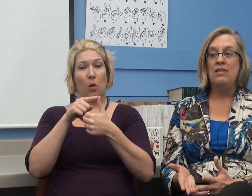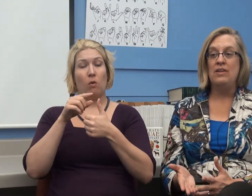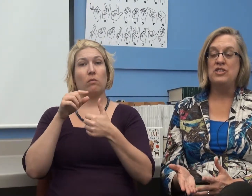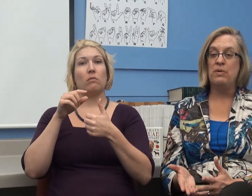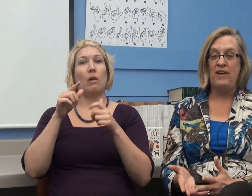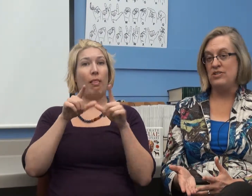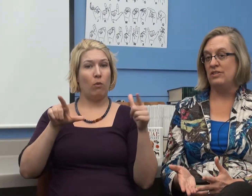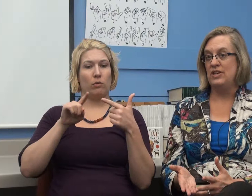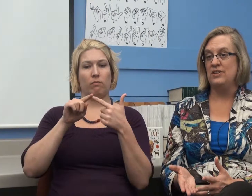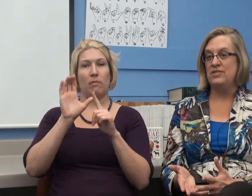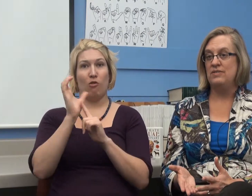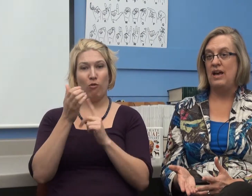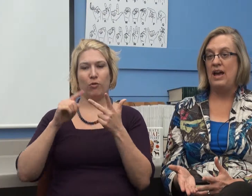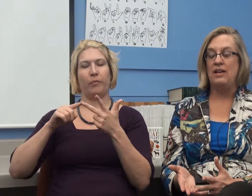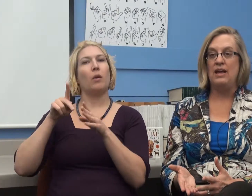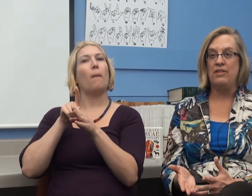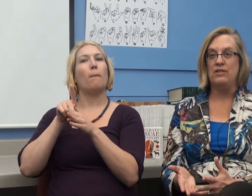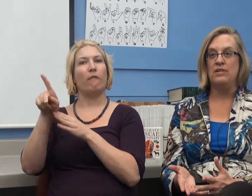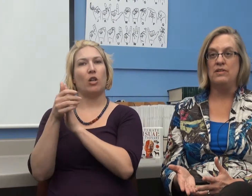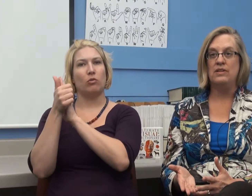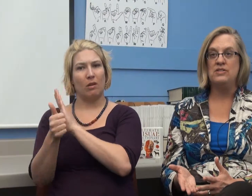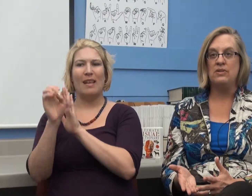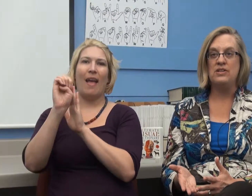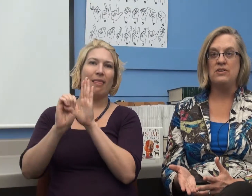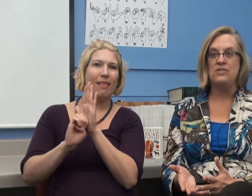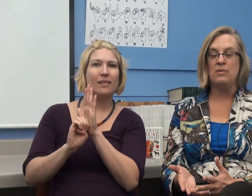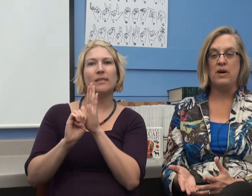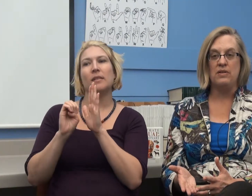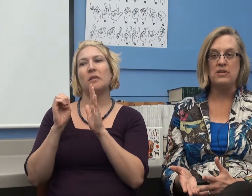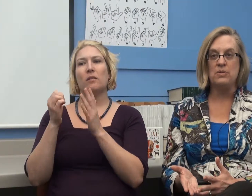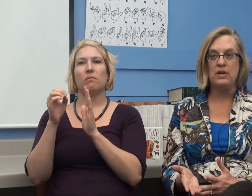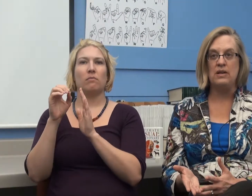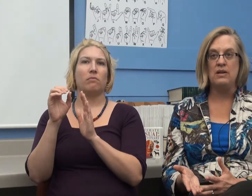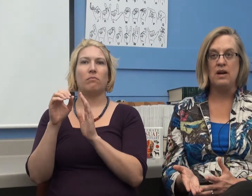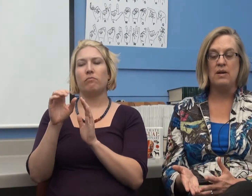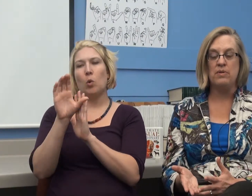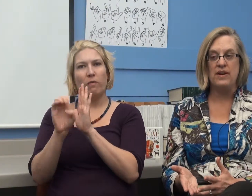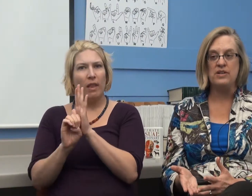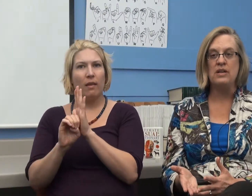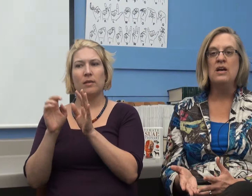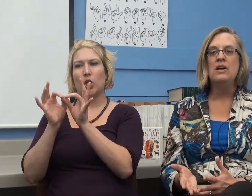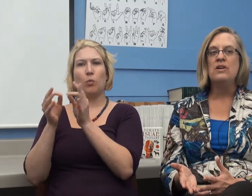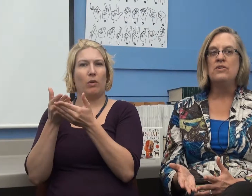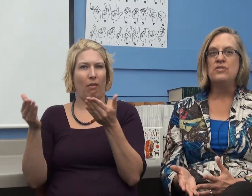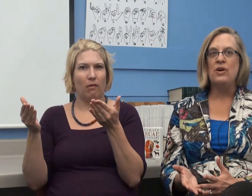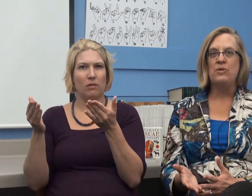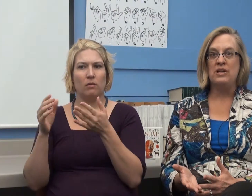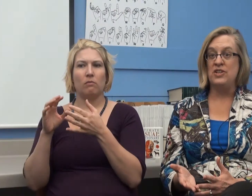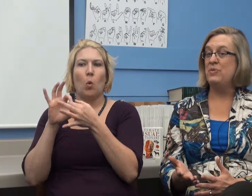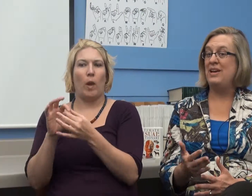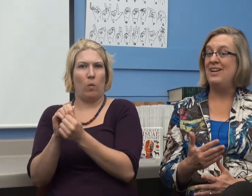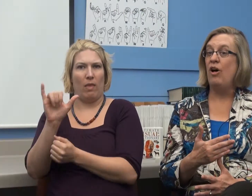then there's the professional skills and the ethical considerations that are part of the interpreting profession.